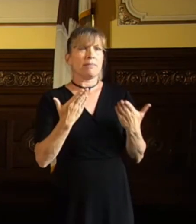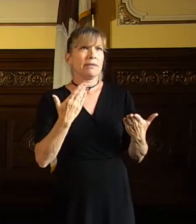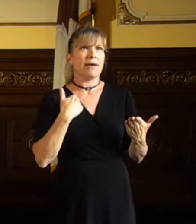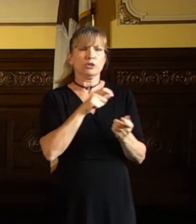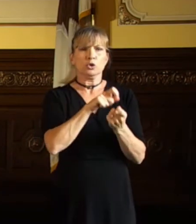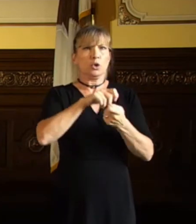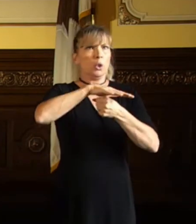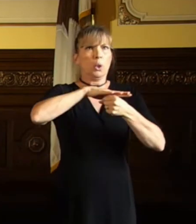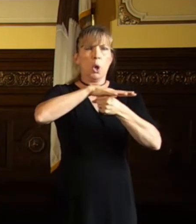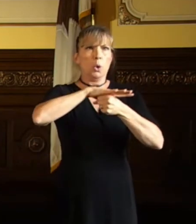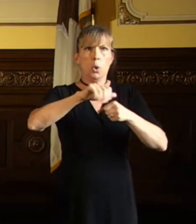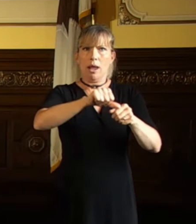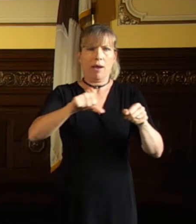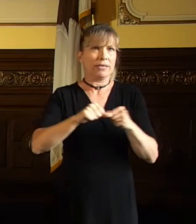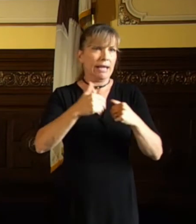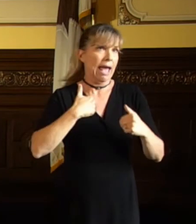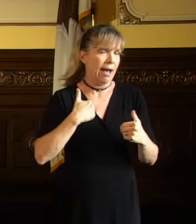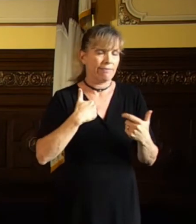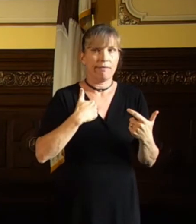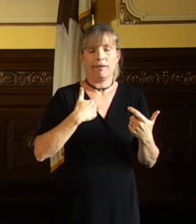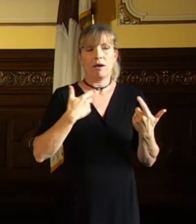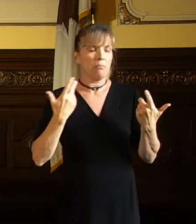certain local areas.